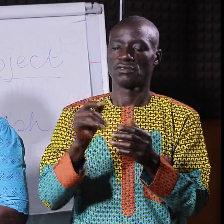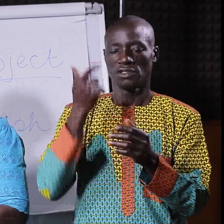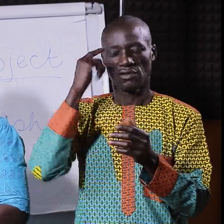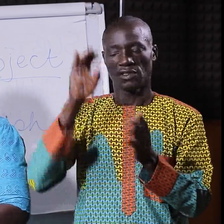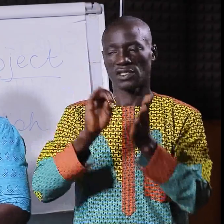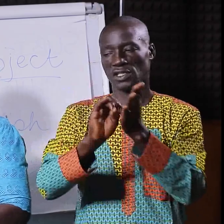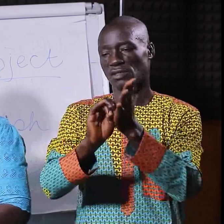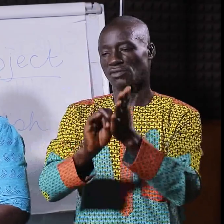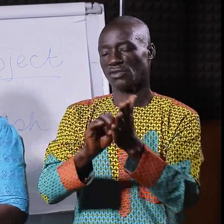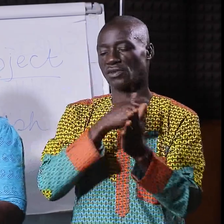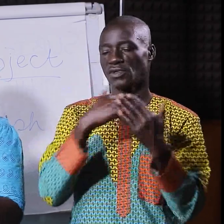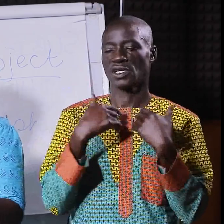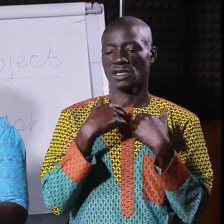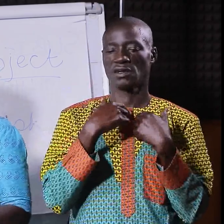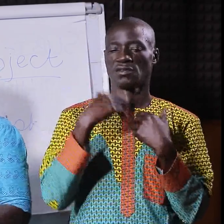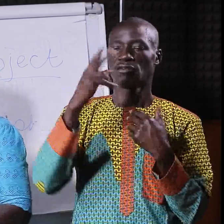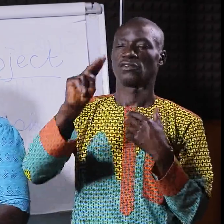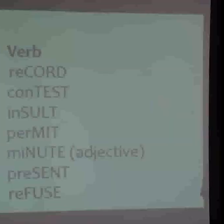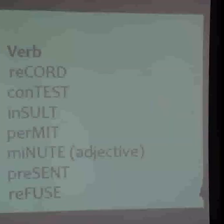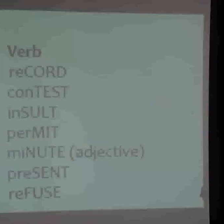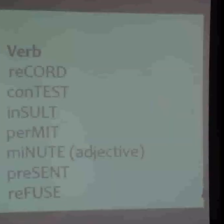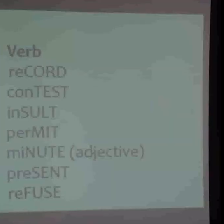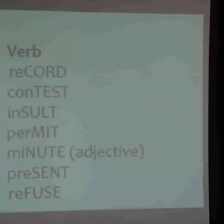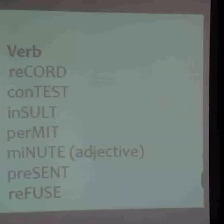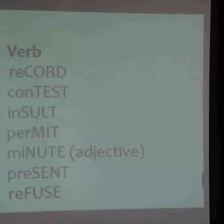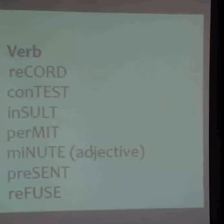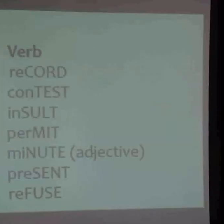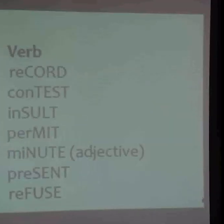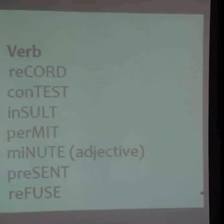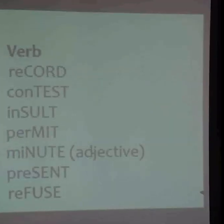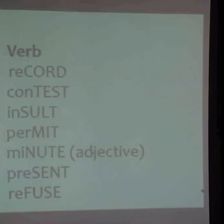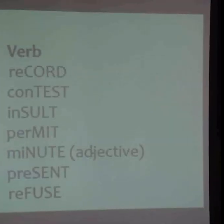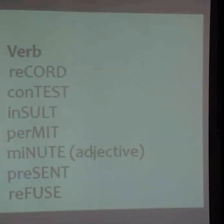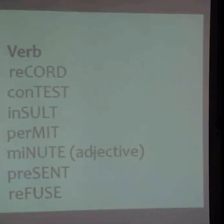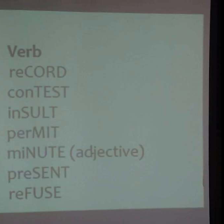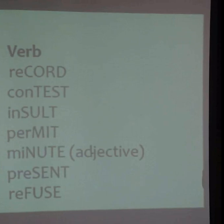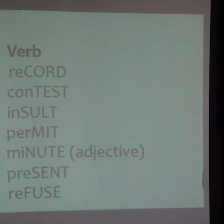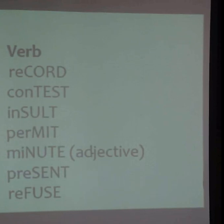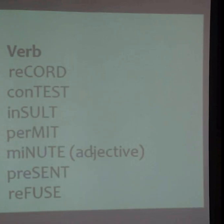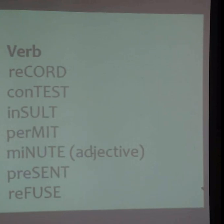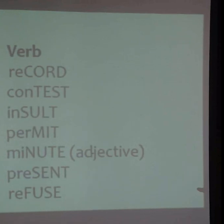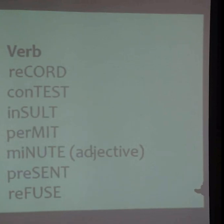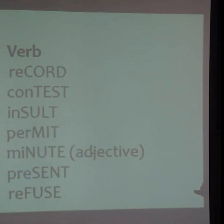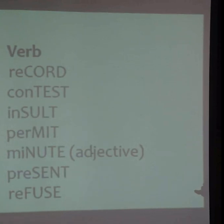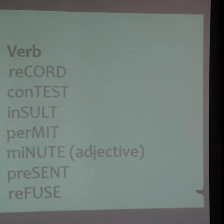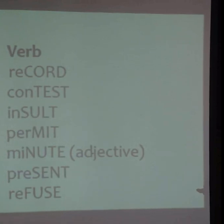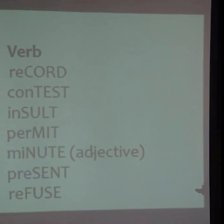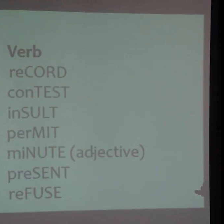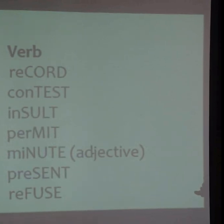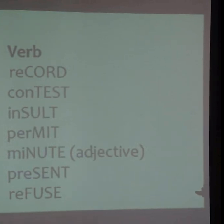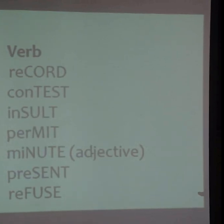instance, we have the noun record. R-E, capital letter for the noun, and the